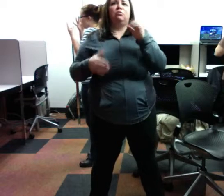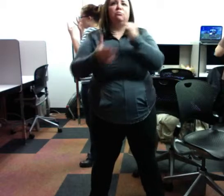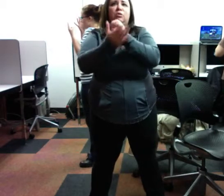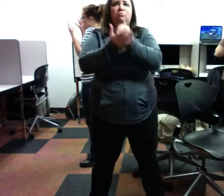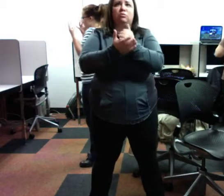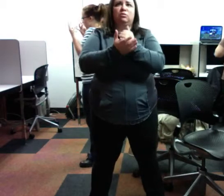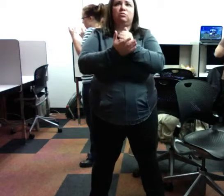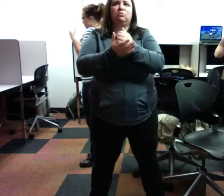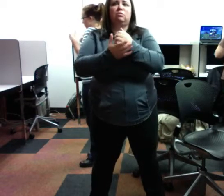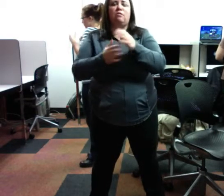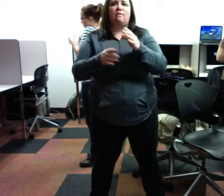difference.